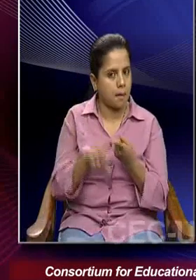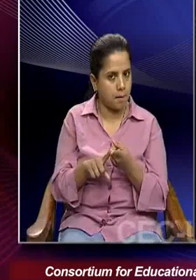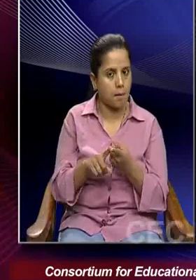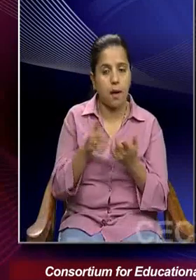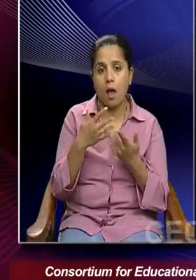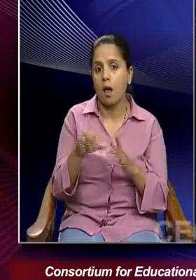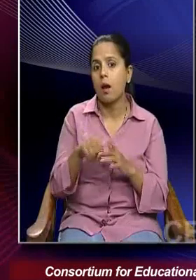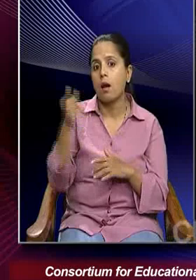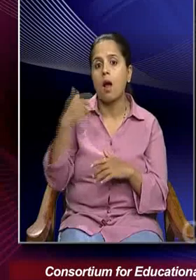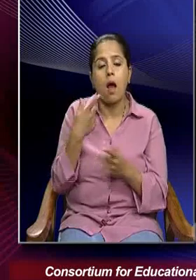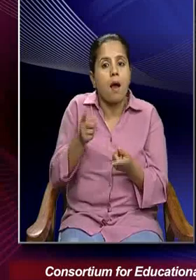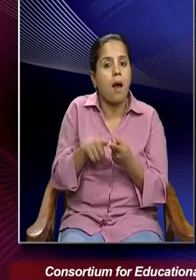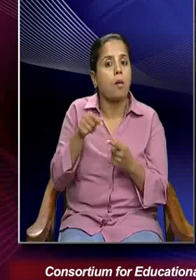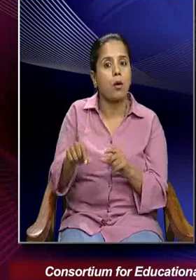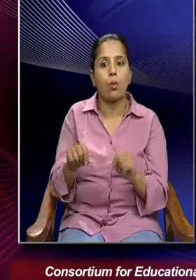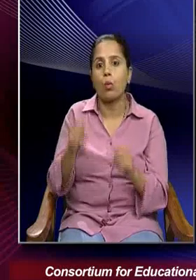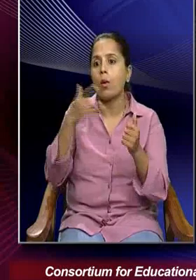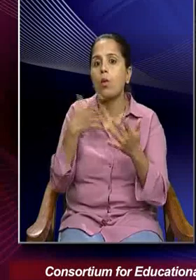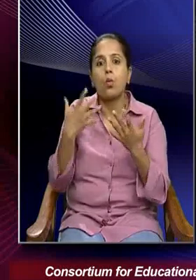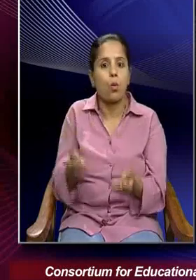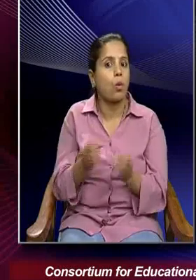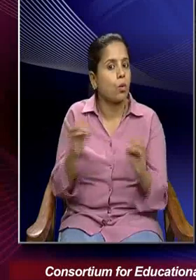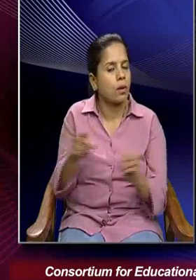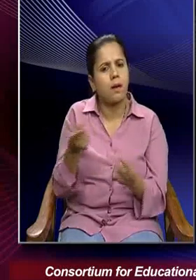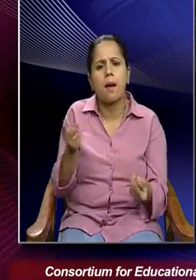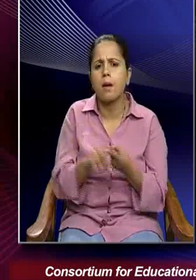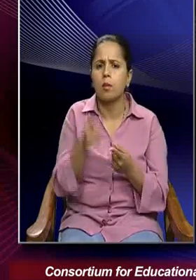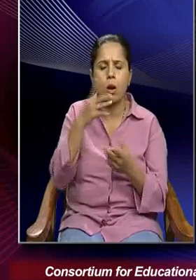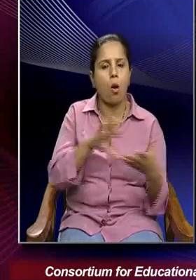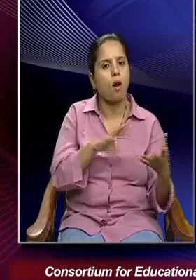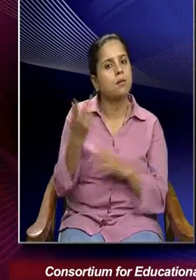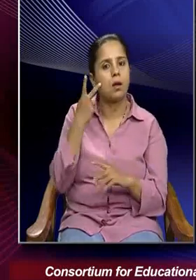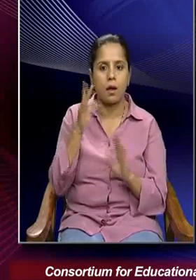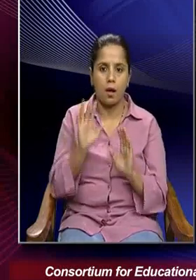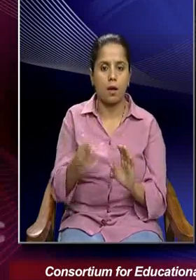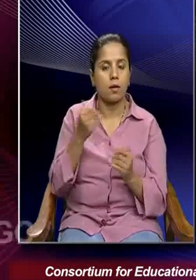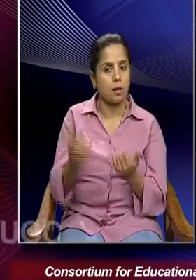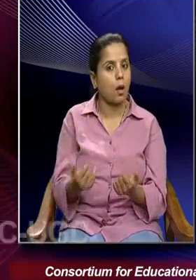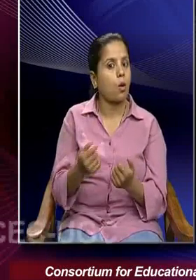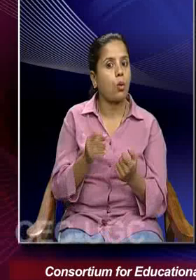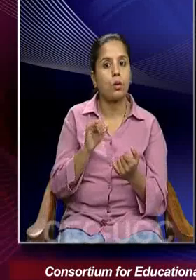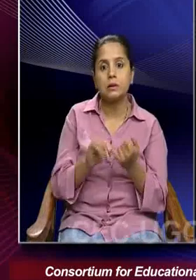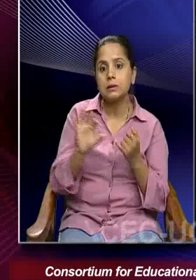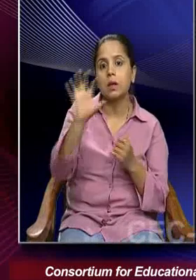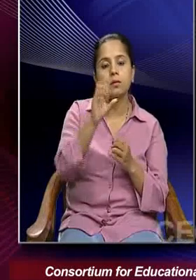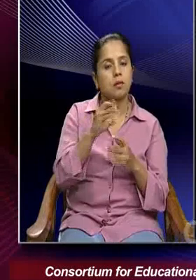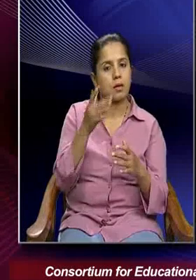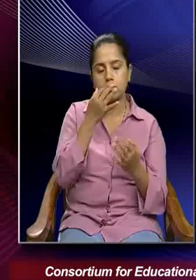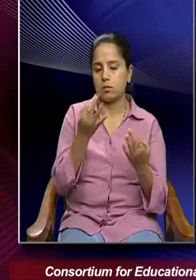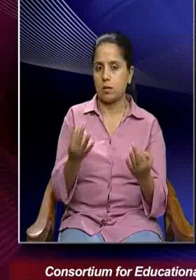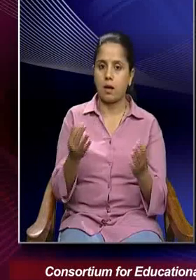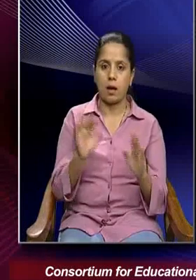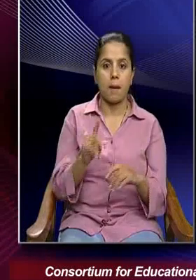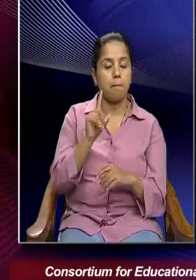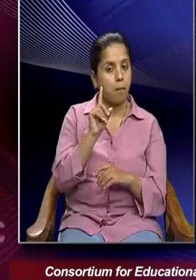without any exertion of the will. So it happens, automatically in the state of meditation.